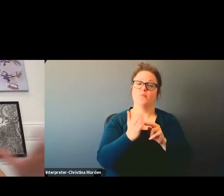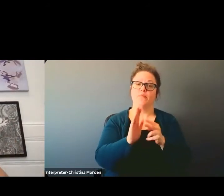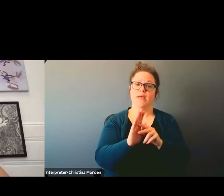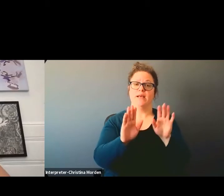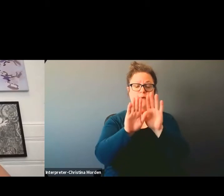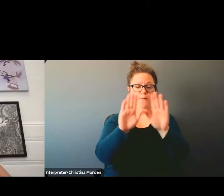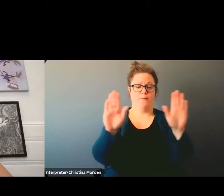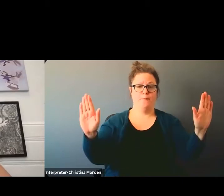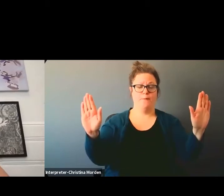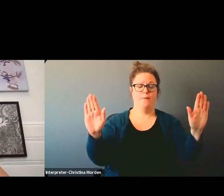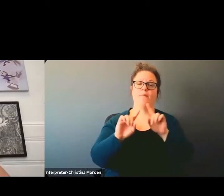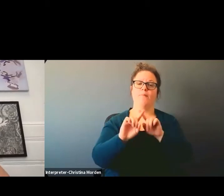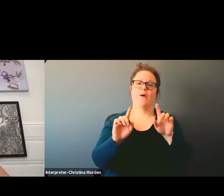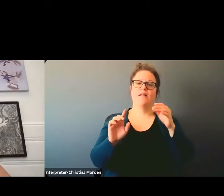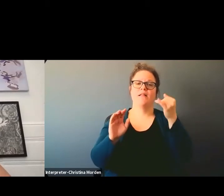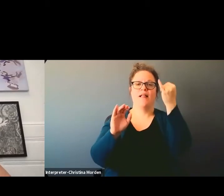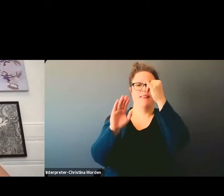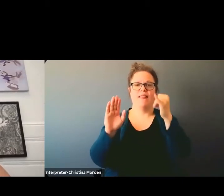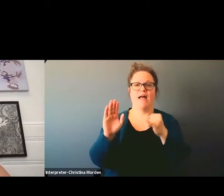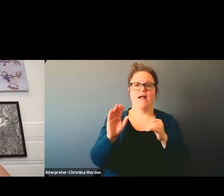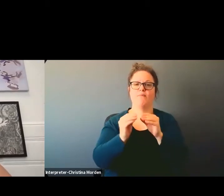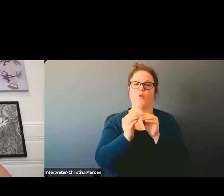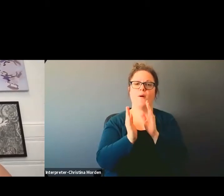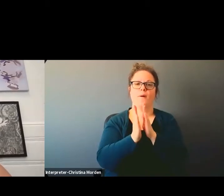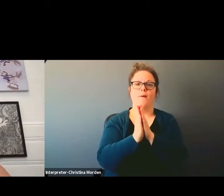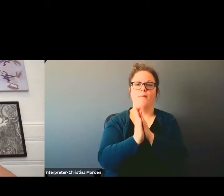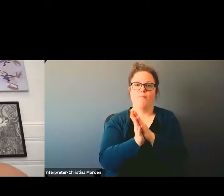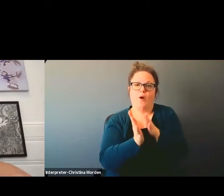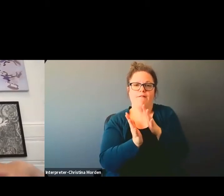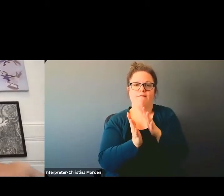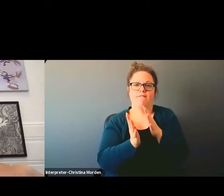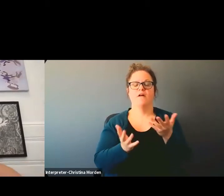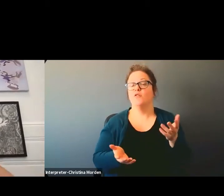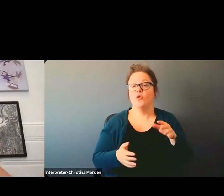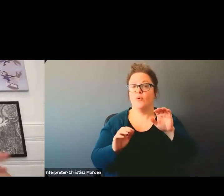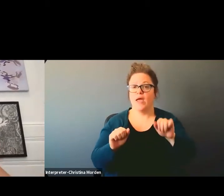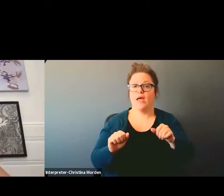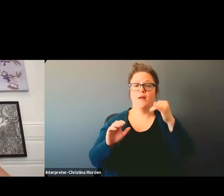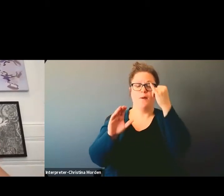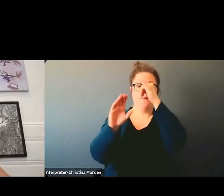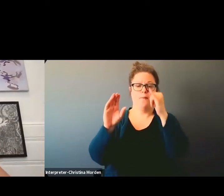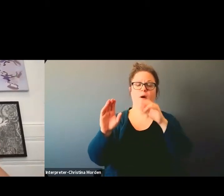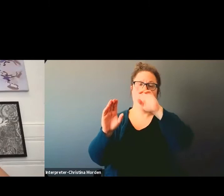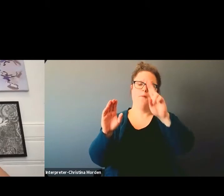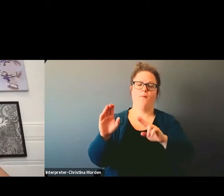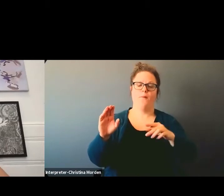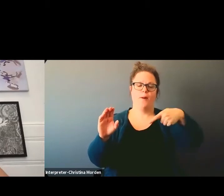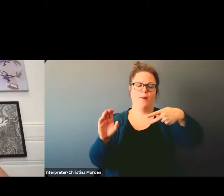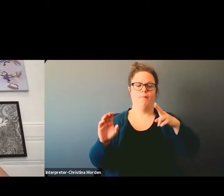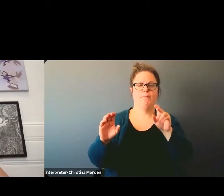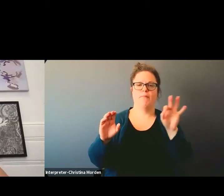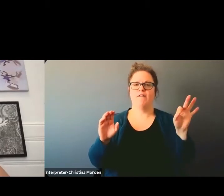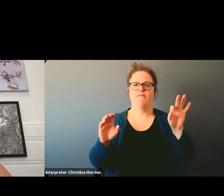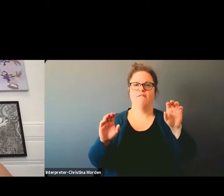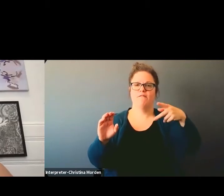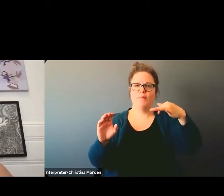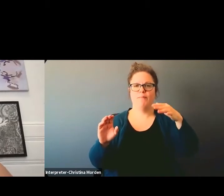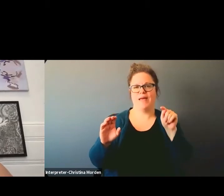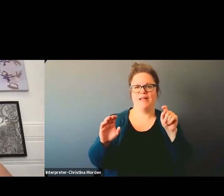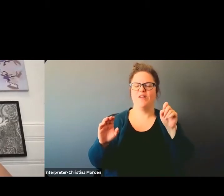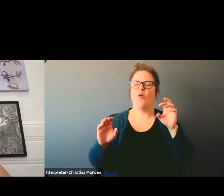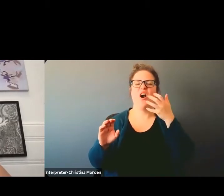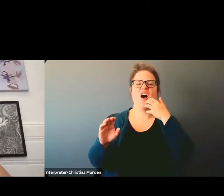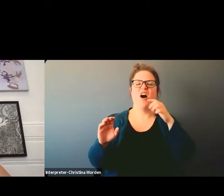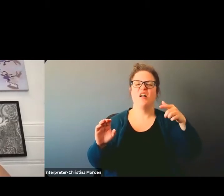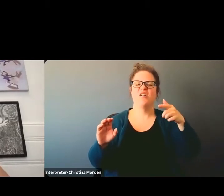by printing the image and then trace the lines with either puff paint or hot glue to create that tactile sensation.